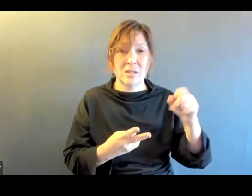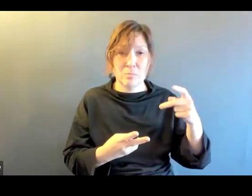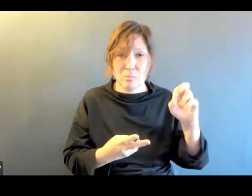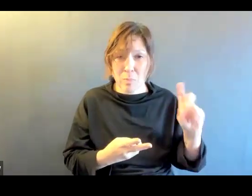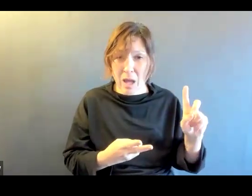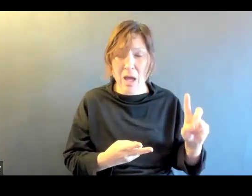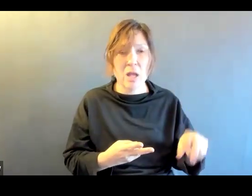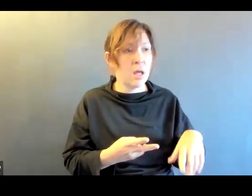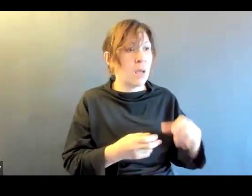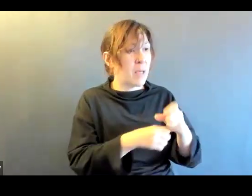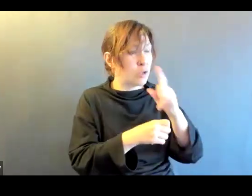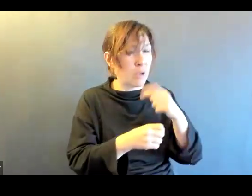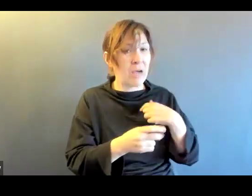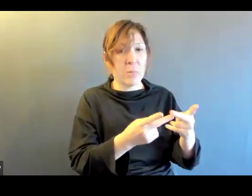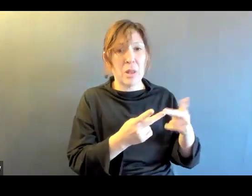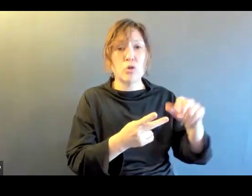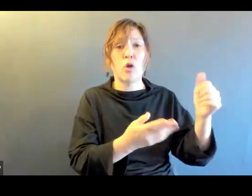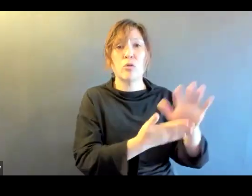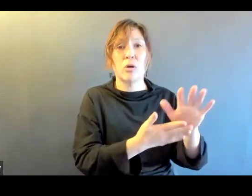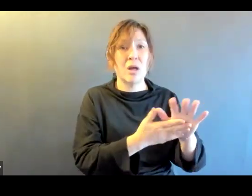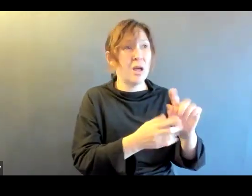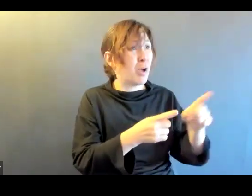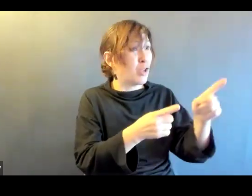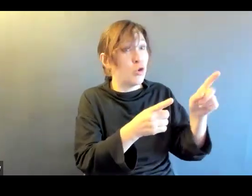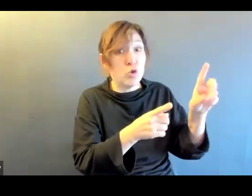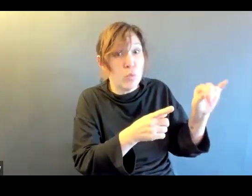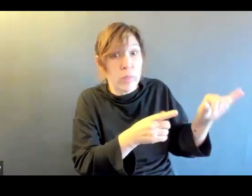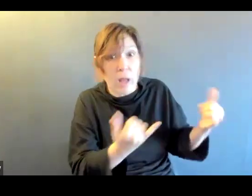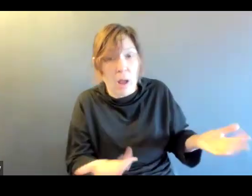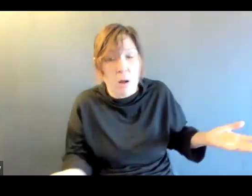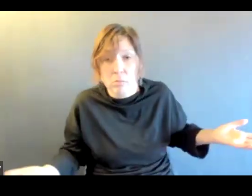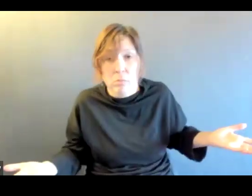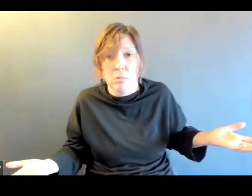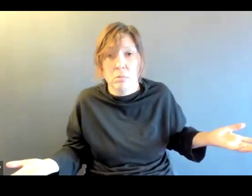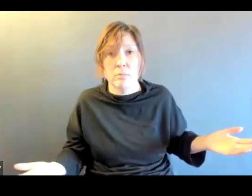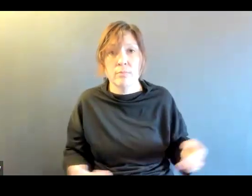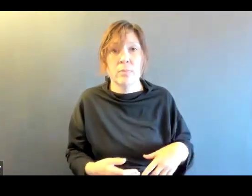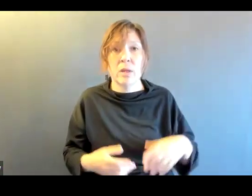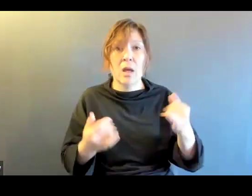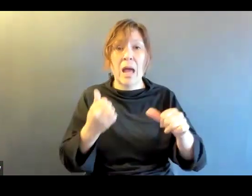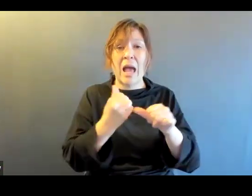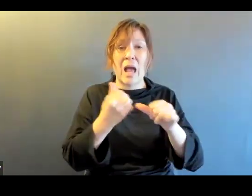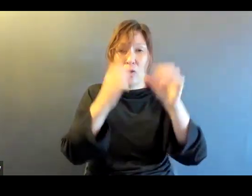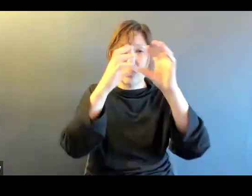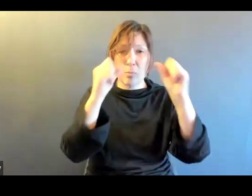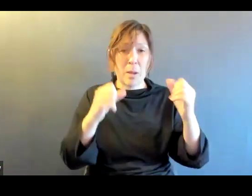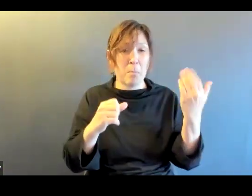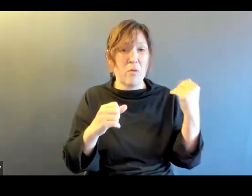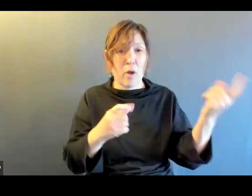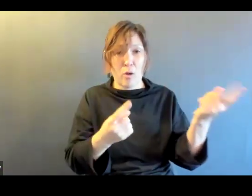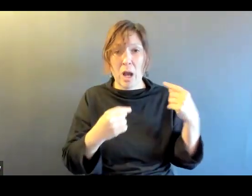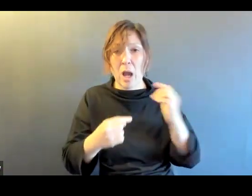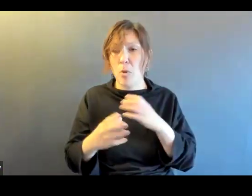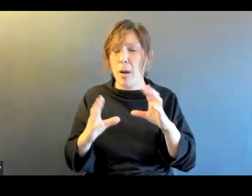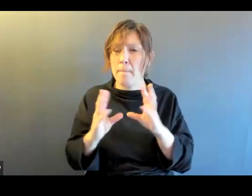other places. But that's exactly what you're doing. I asked your assistant superintendents at our meeting, and they